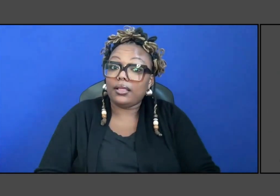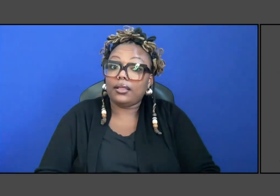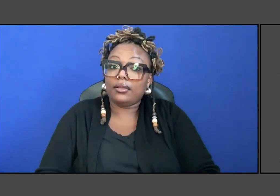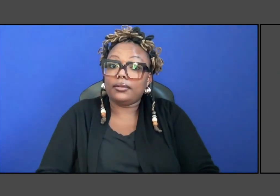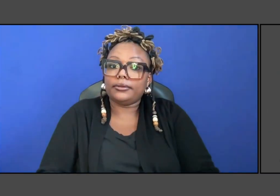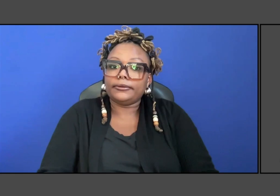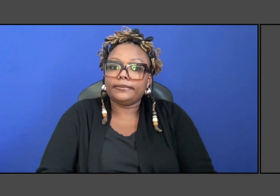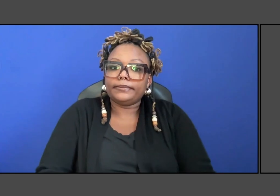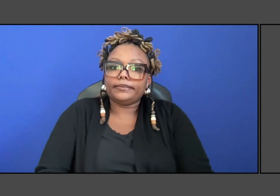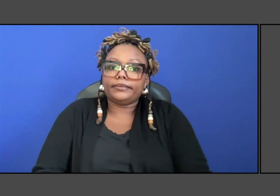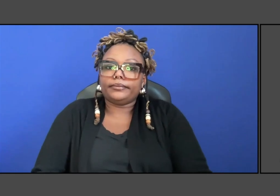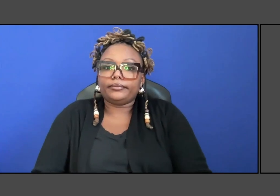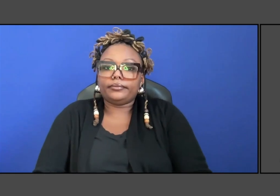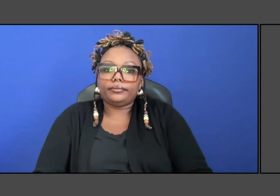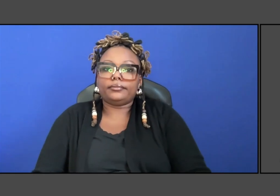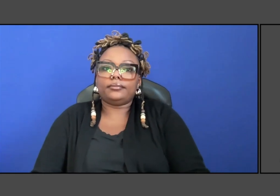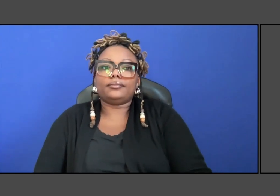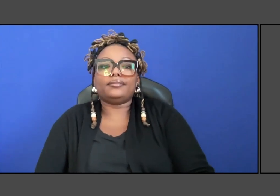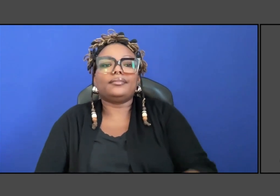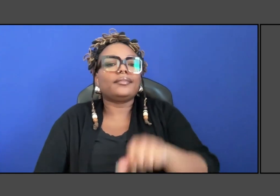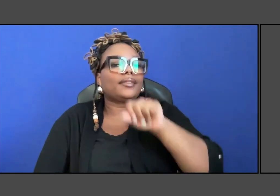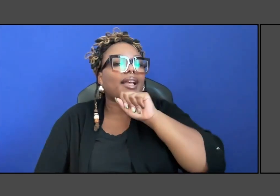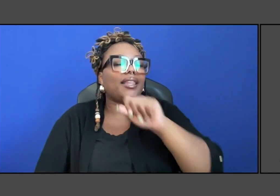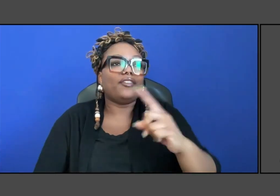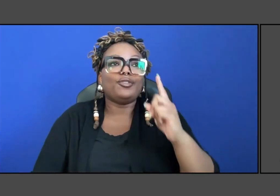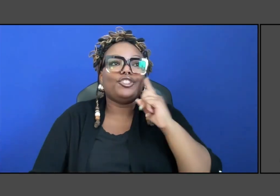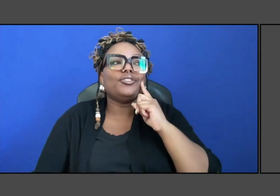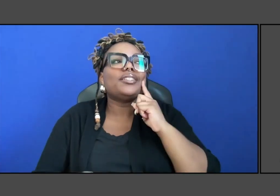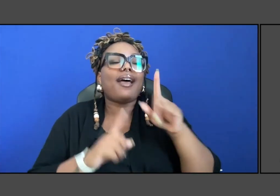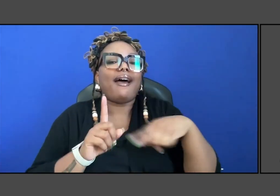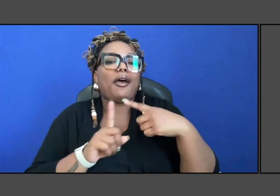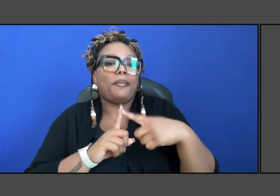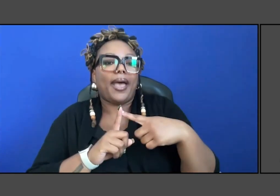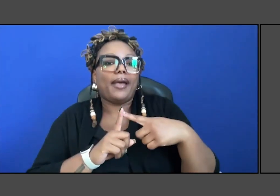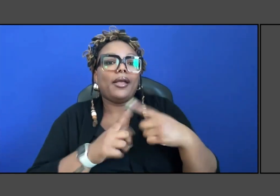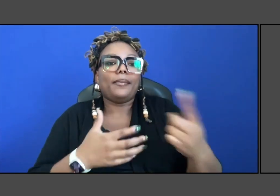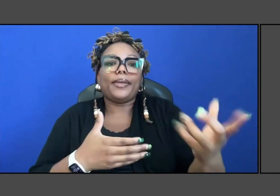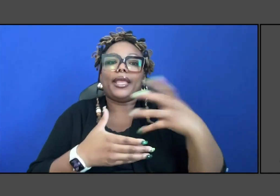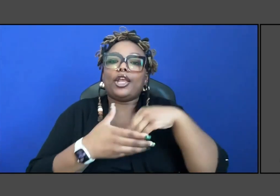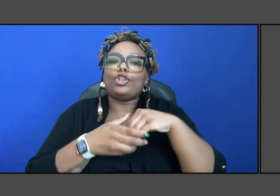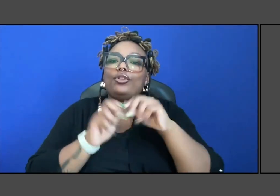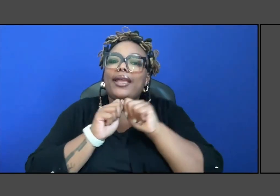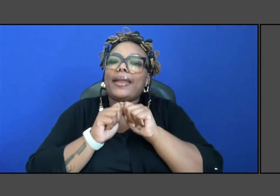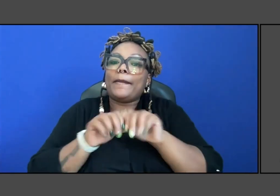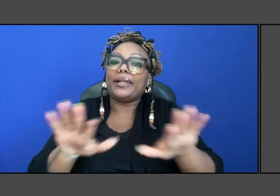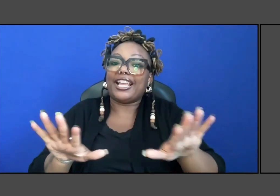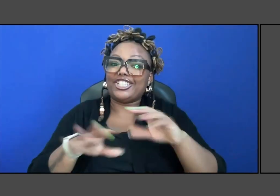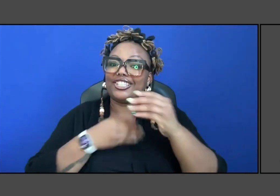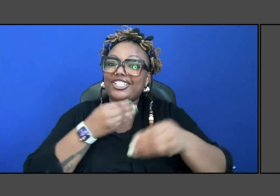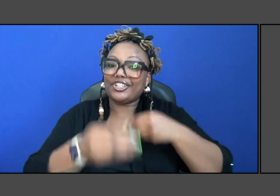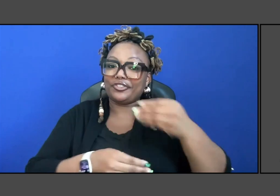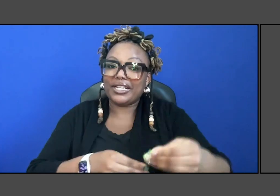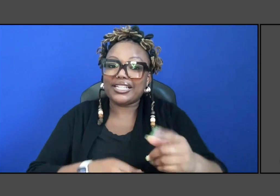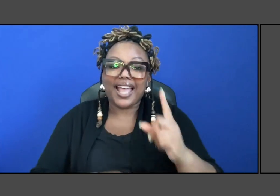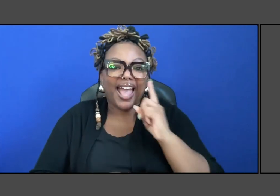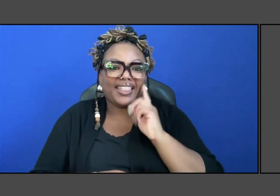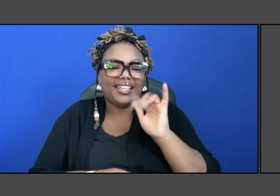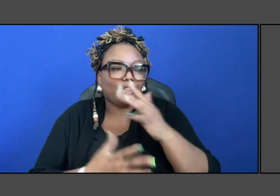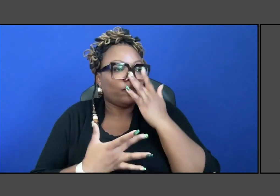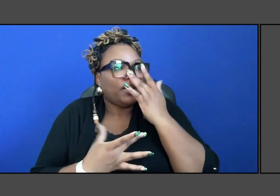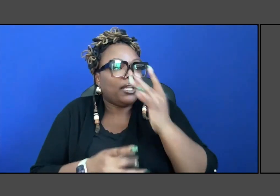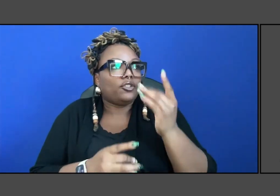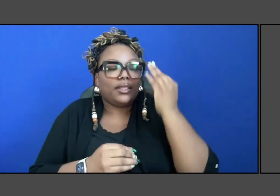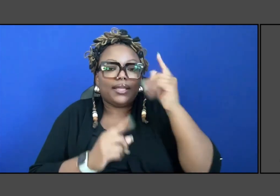I love what you said. I'm stuck on what you said about being part of a blessed generation. And I think that it's so interesting to think of